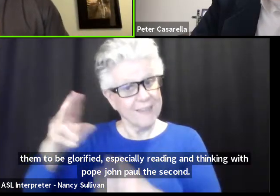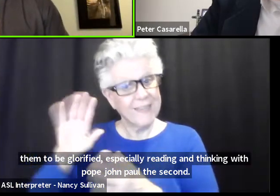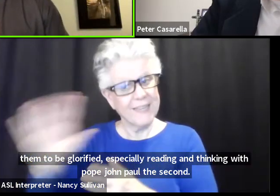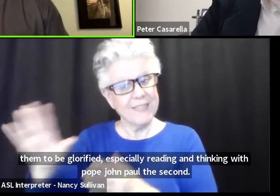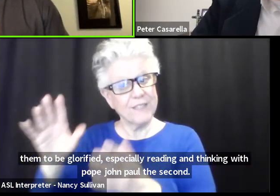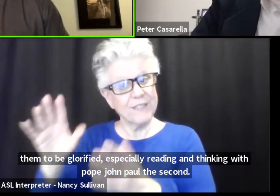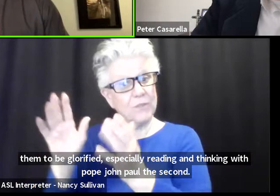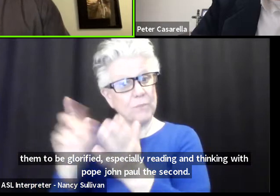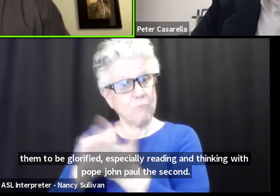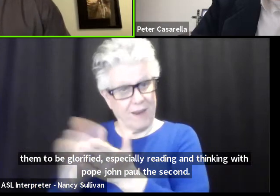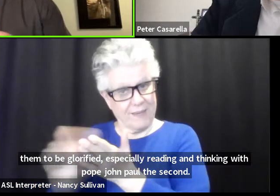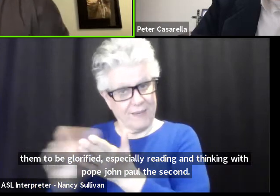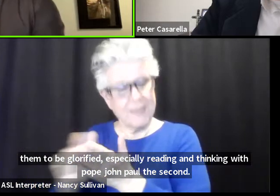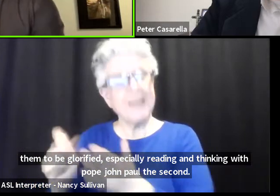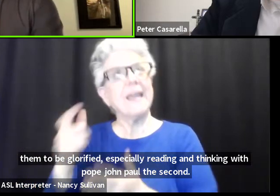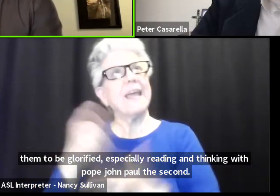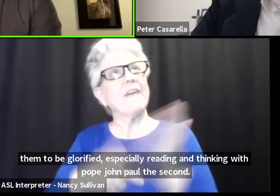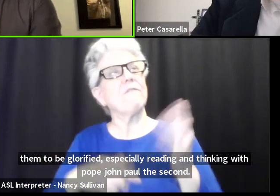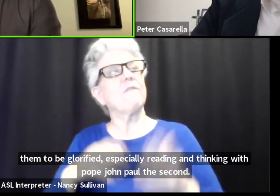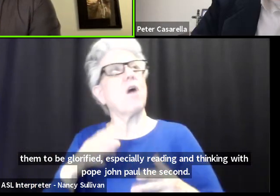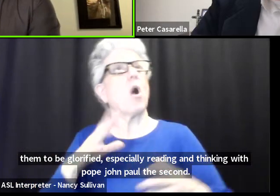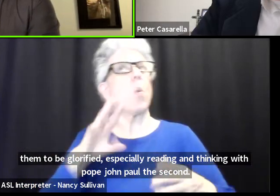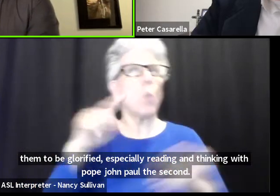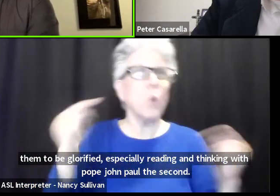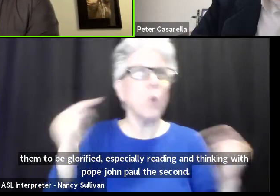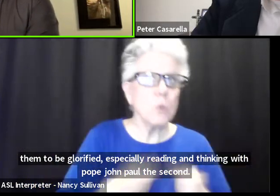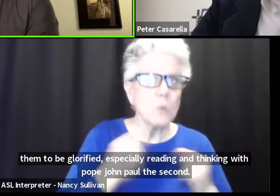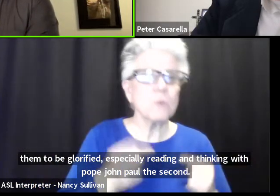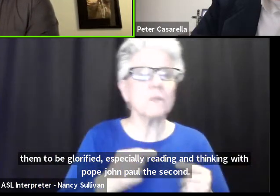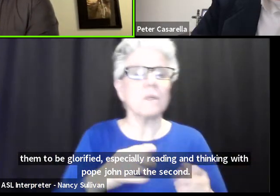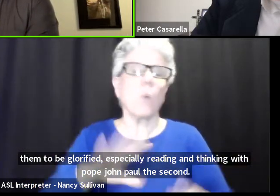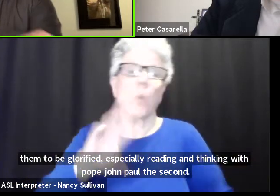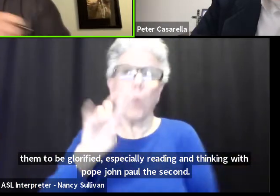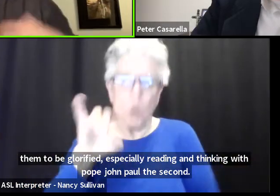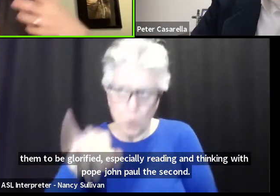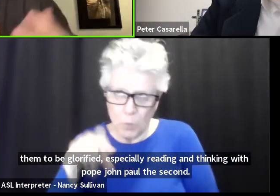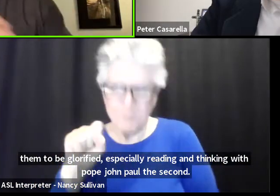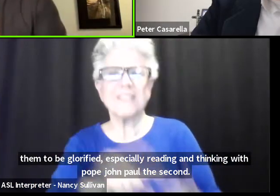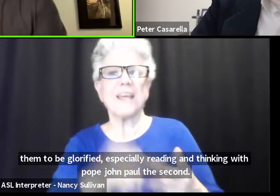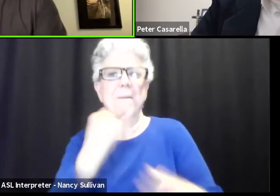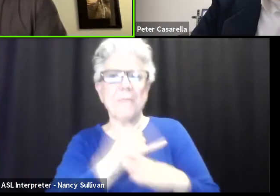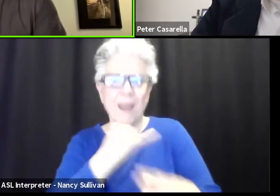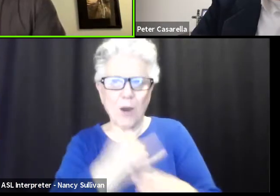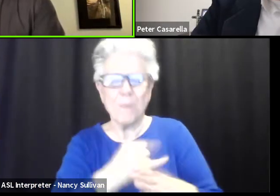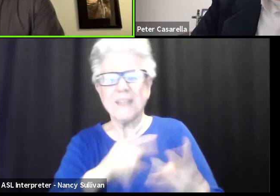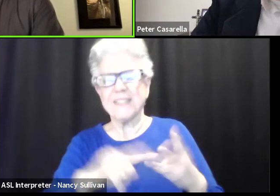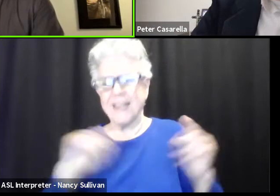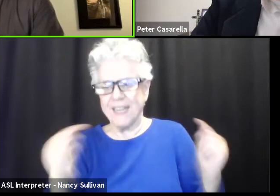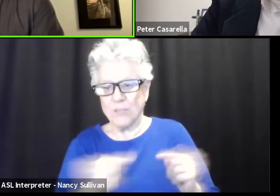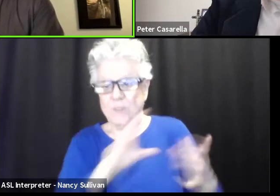wounds, impairments, illnesses, and injuries are bound